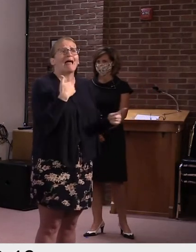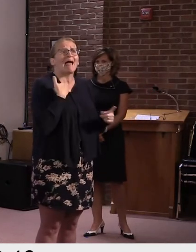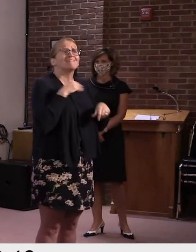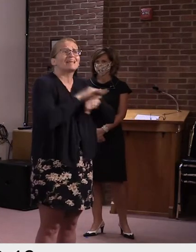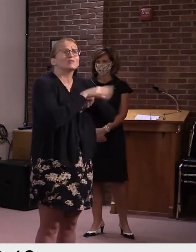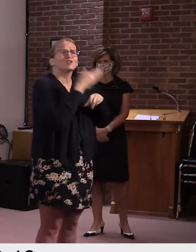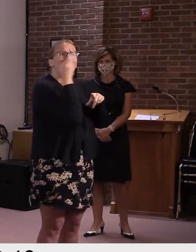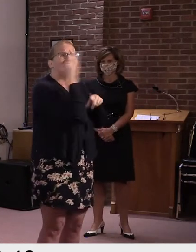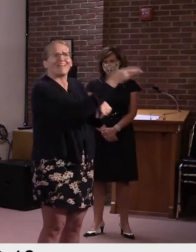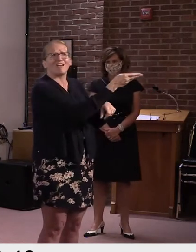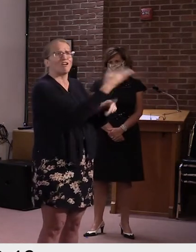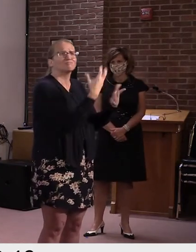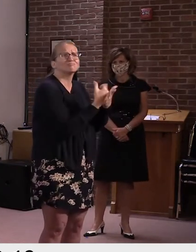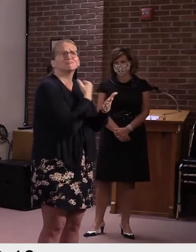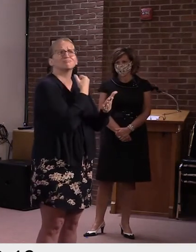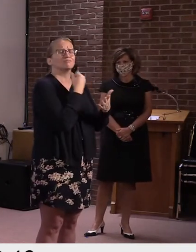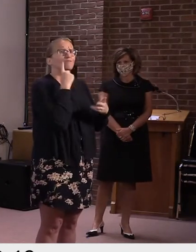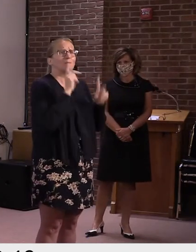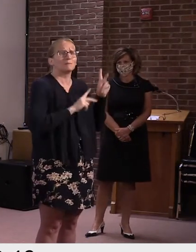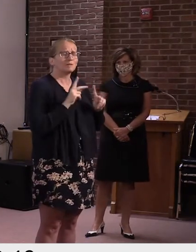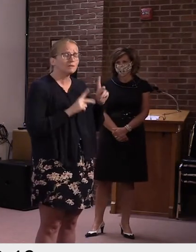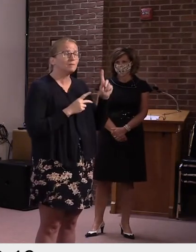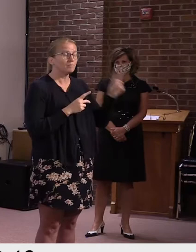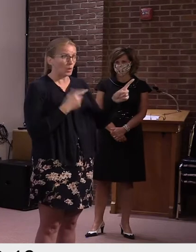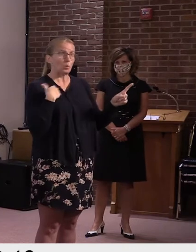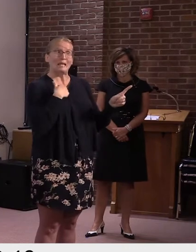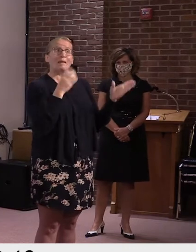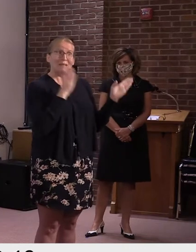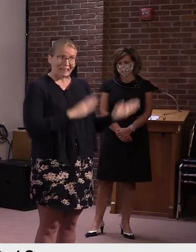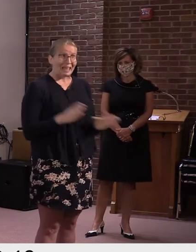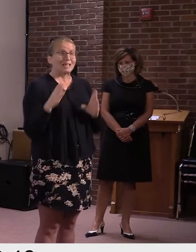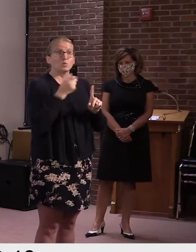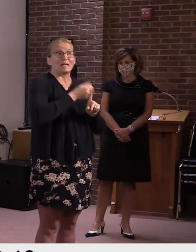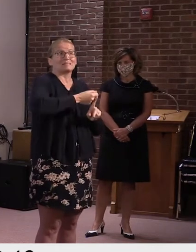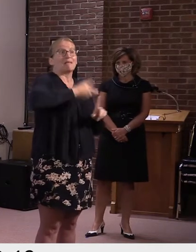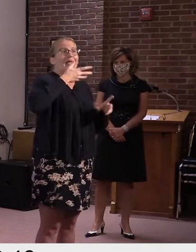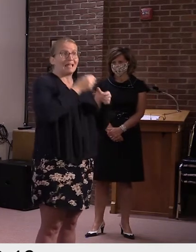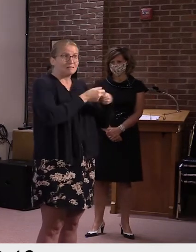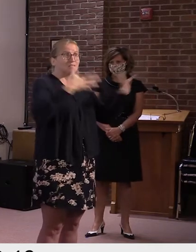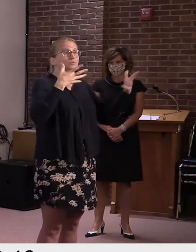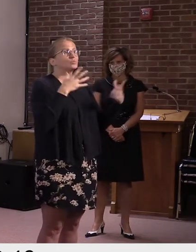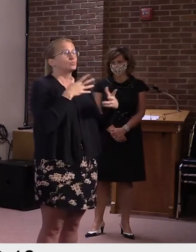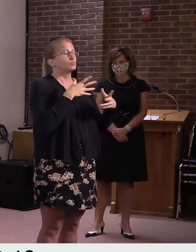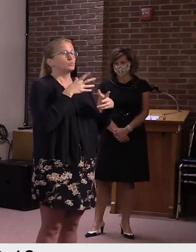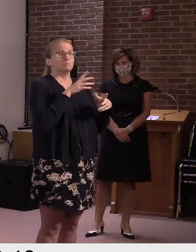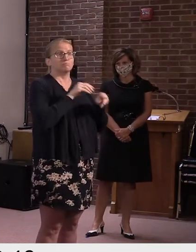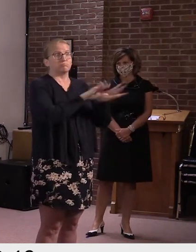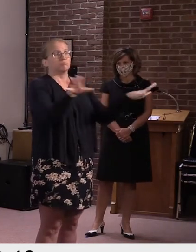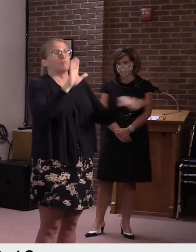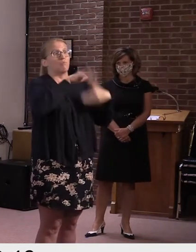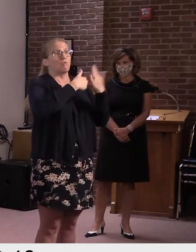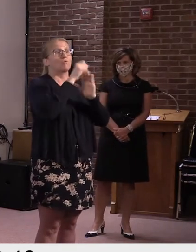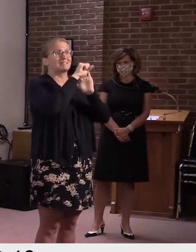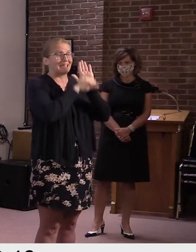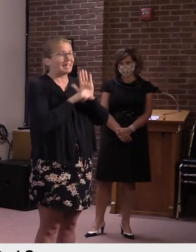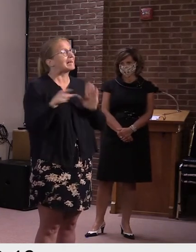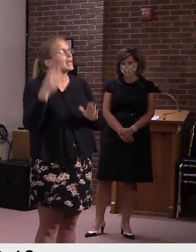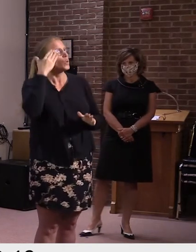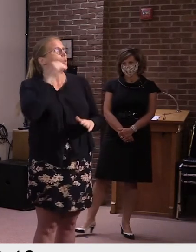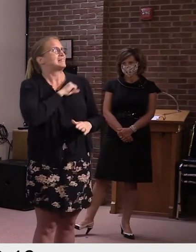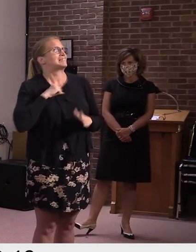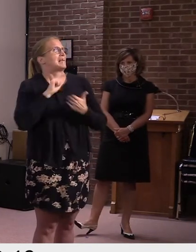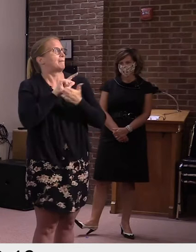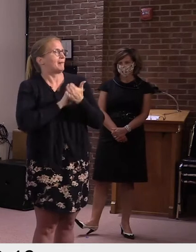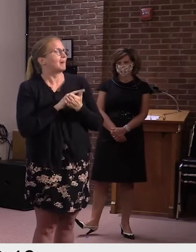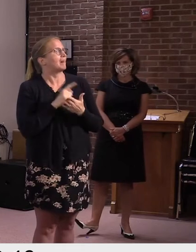other barracks throughout the state. And we had planned on doing that. And I know there's a lot of talk about that in the Senate as well. So there's a